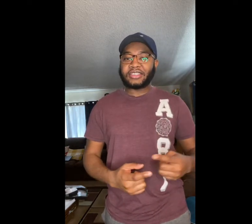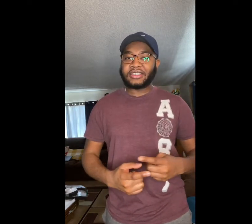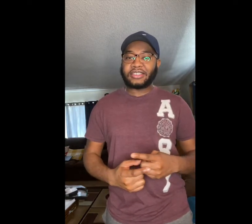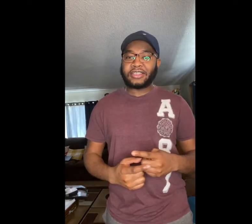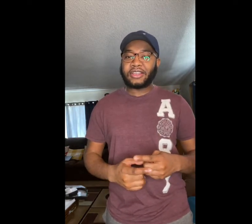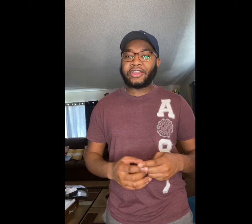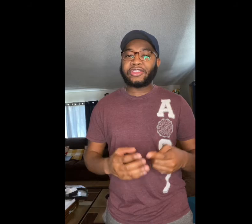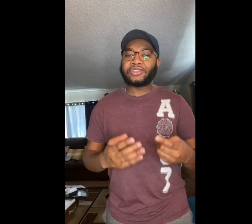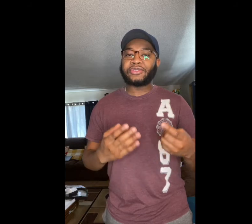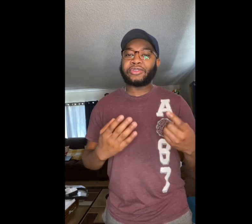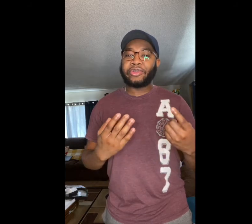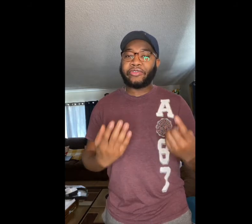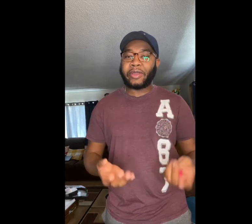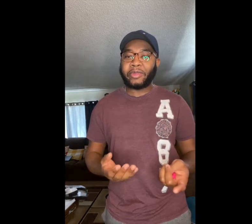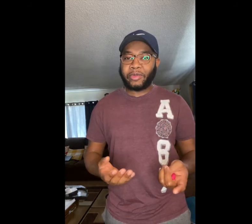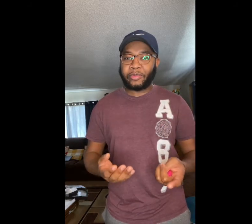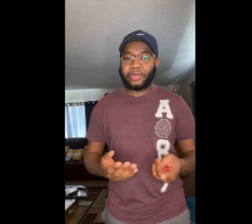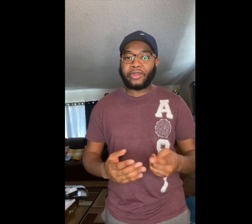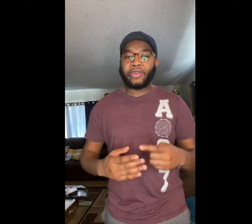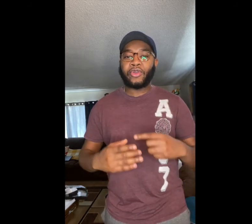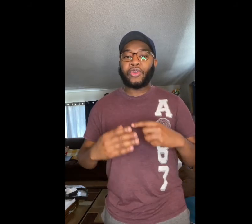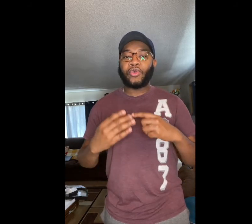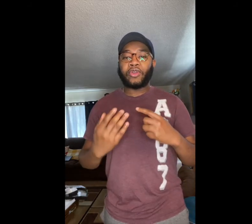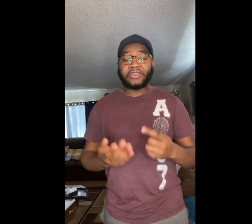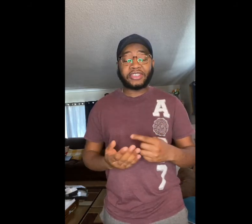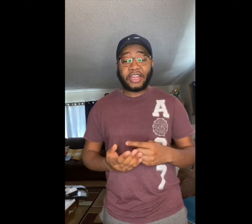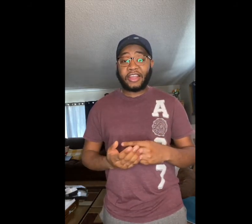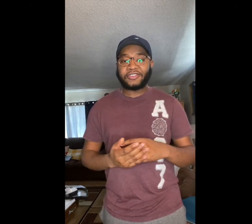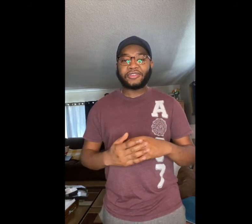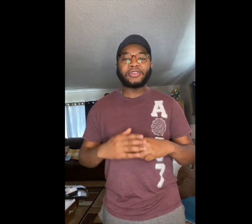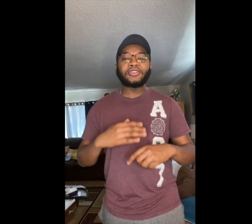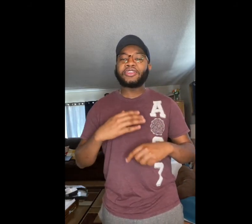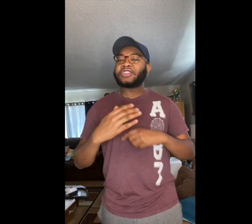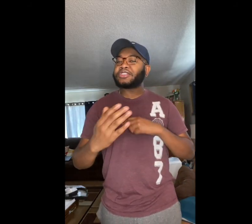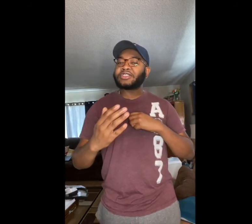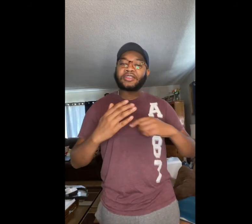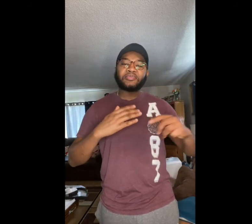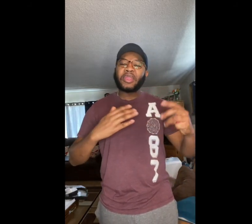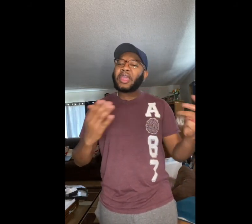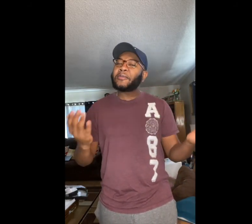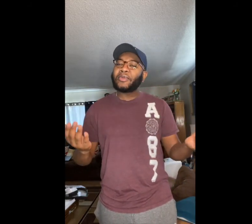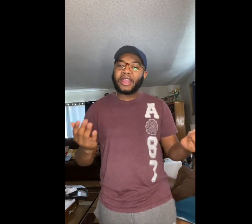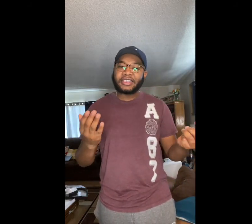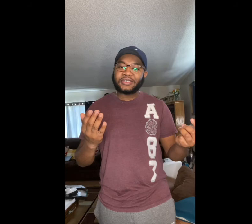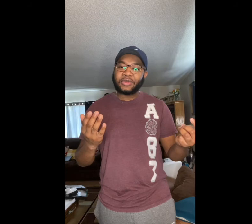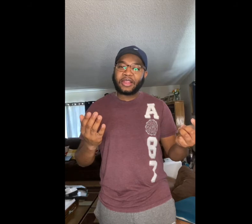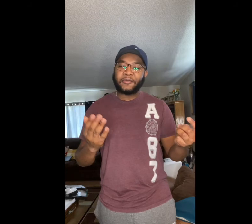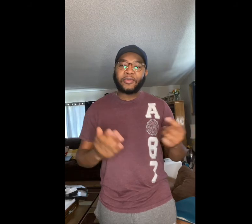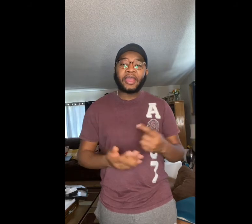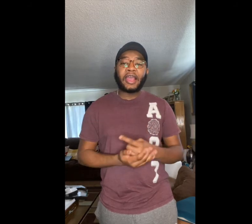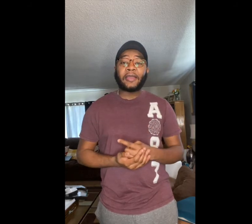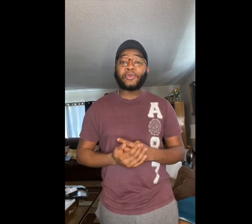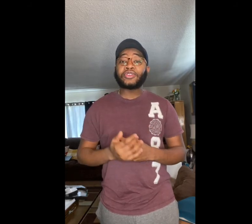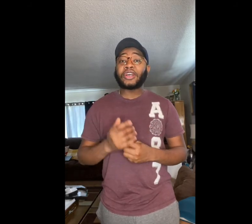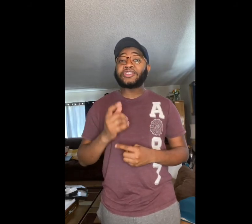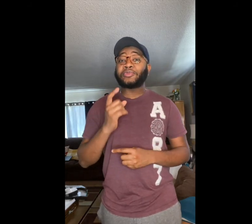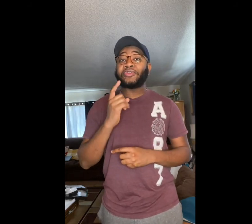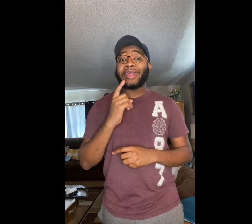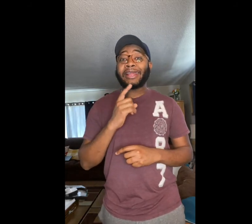questions to your family member. Whoever's in your household, you can just practice with them. I'm going to also provide a